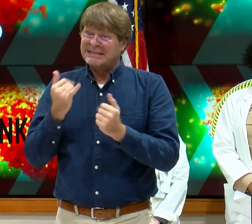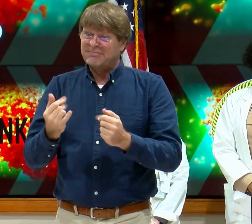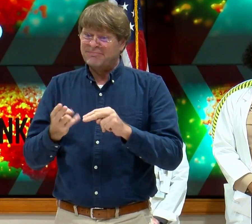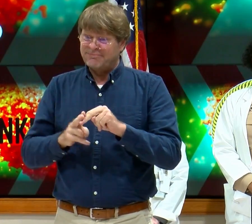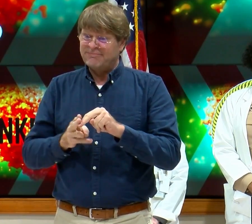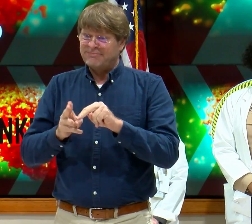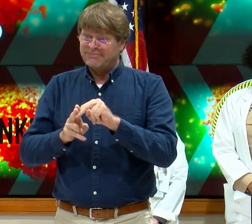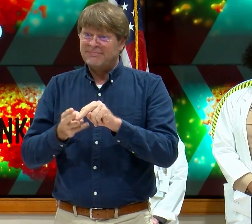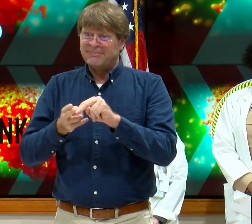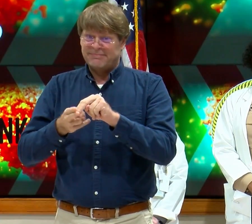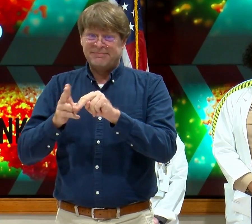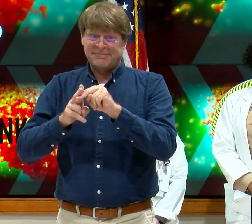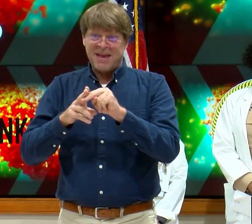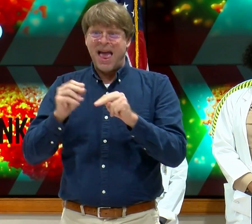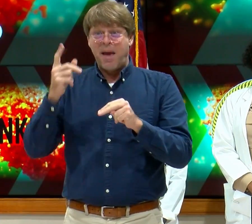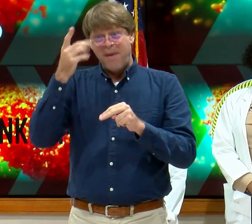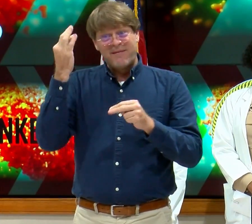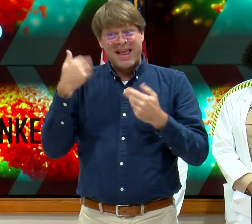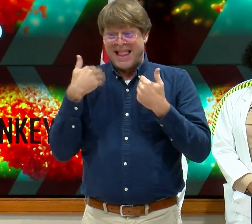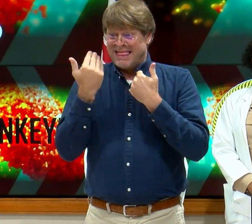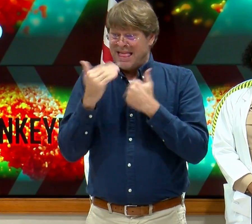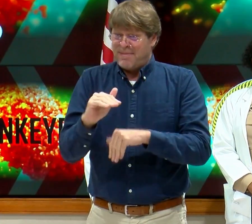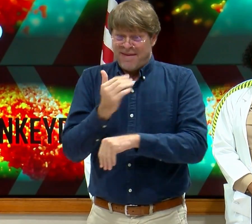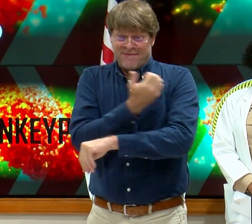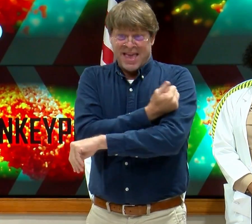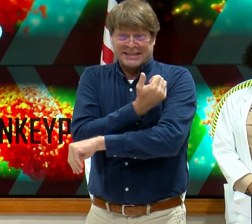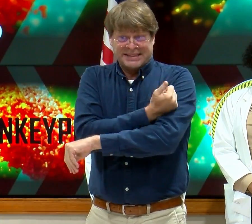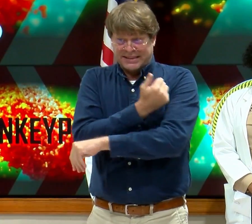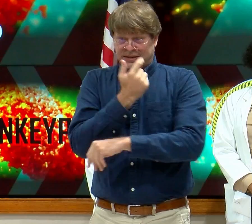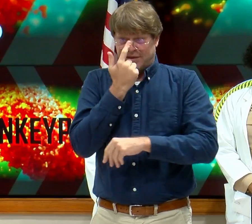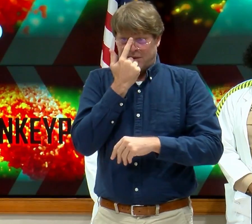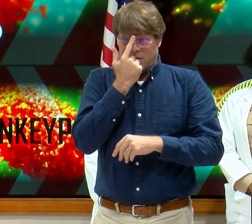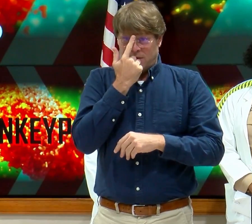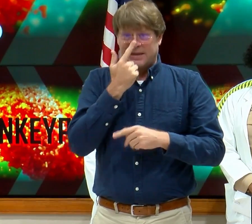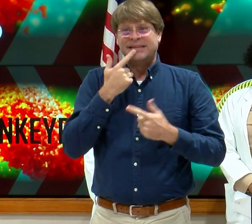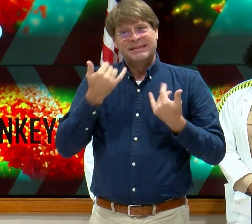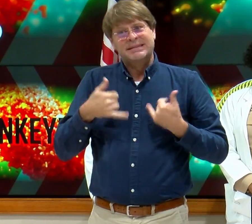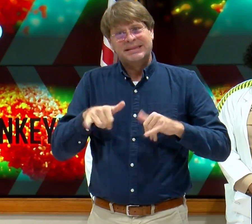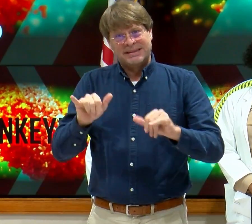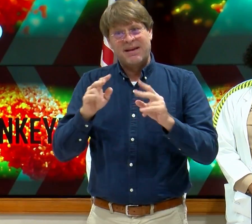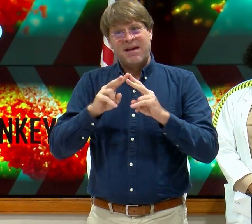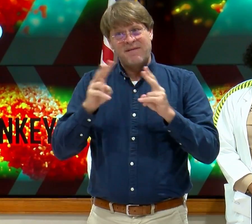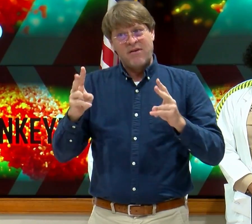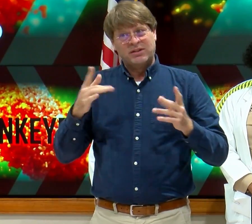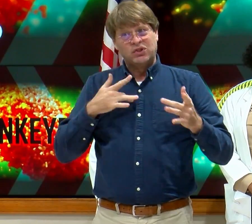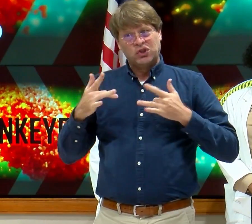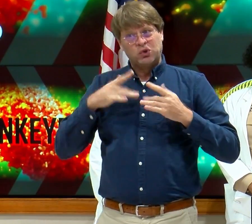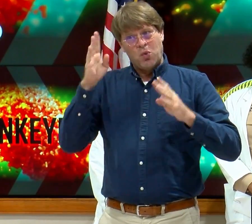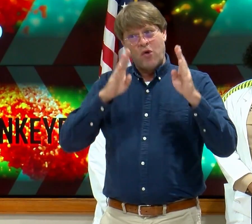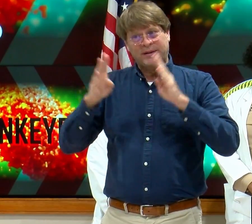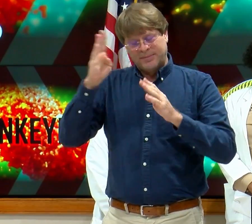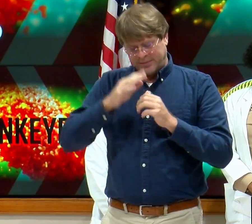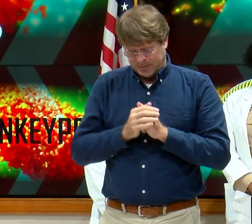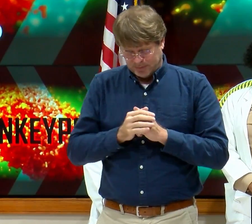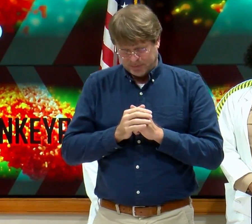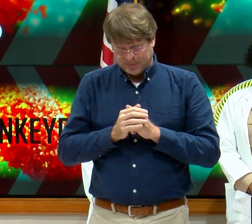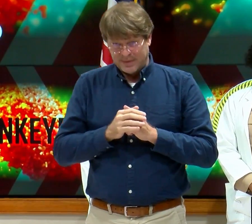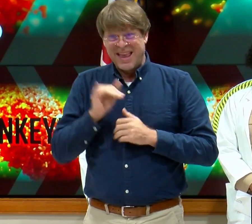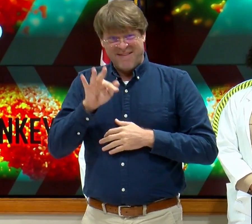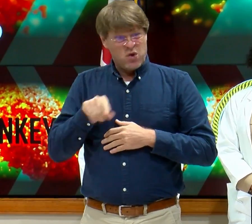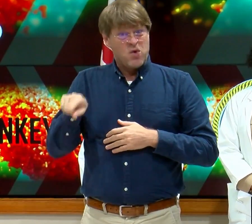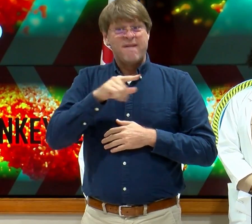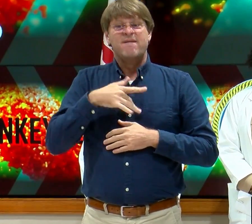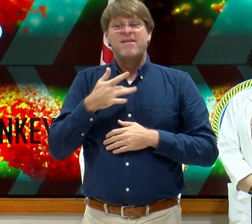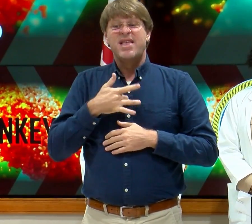rising, and because of the limited supply of the vaccine, it is still very concerning. If you think you